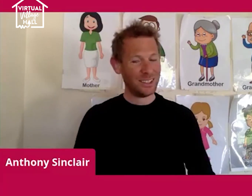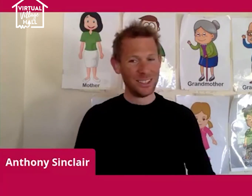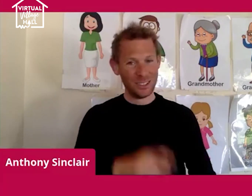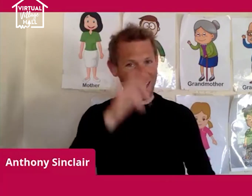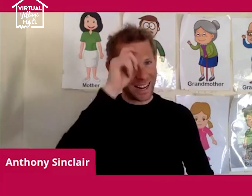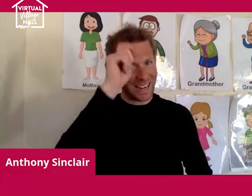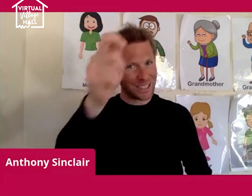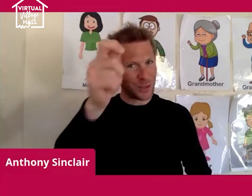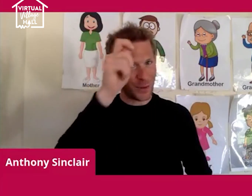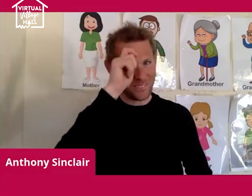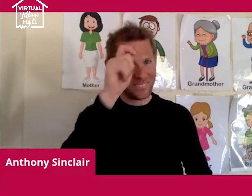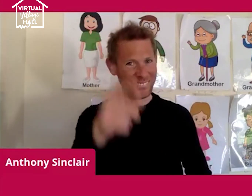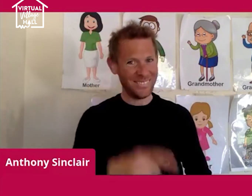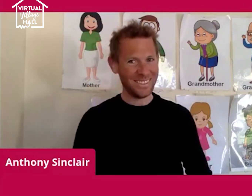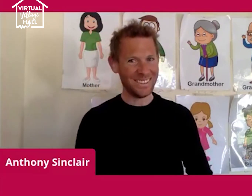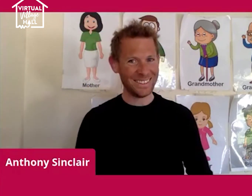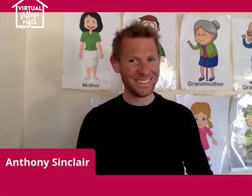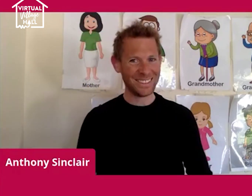Wow, hats off to you.